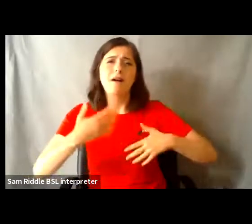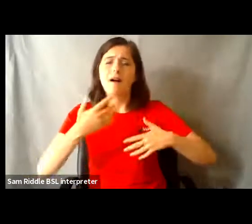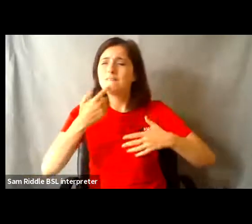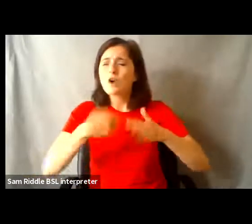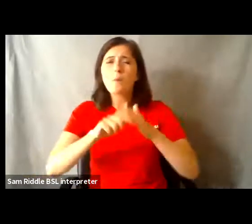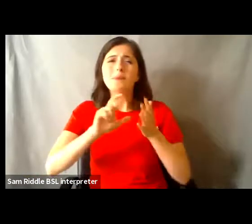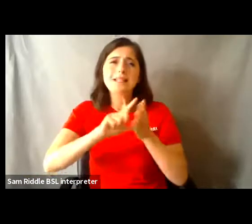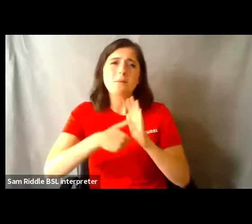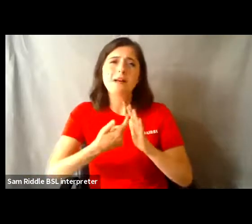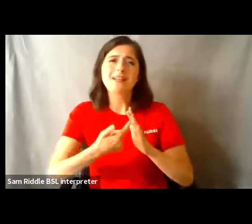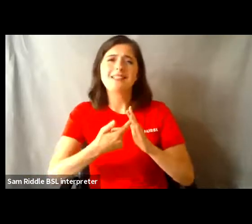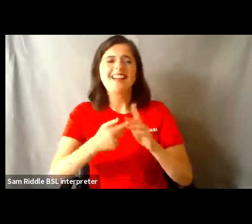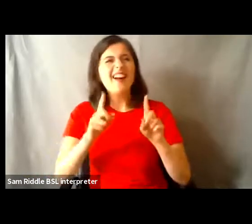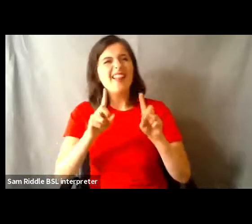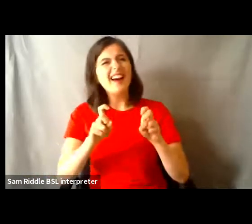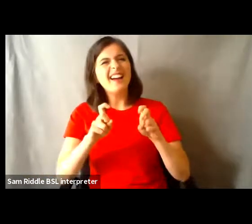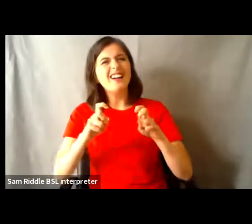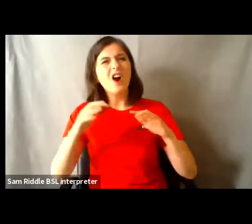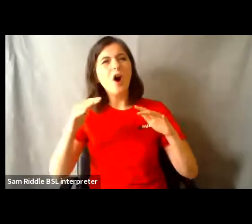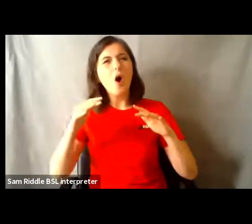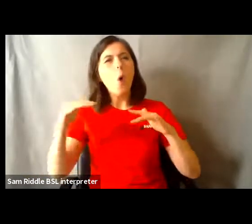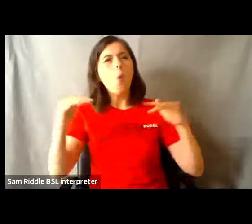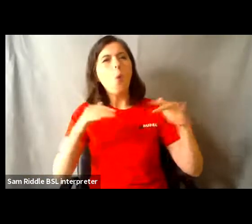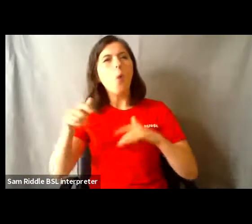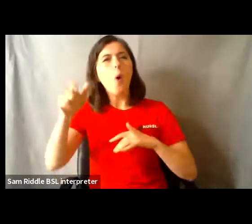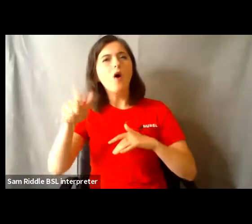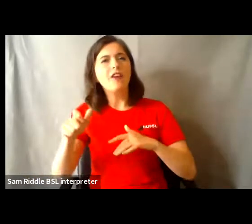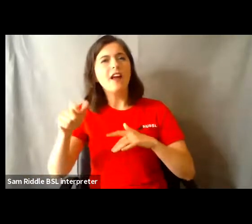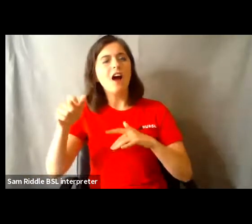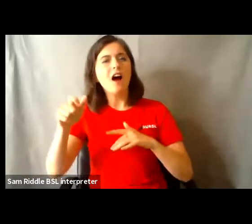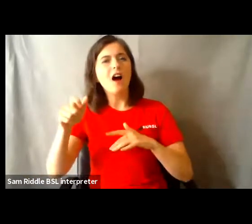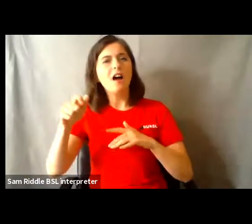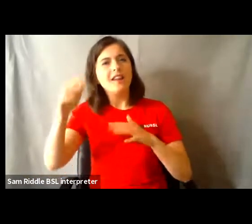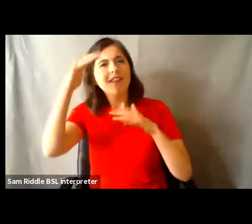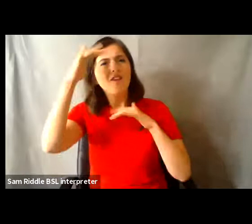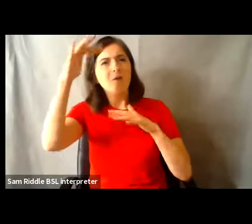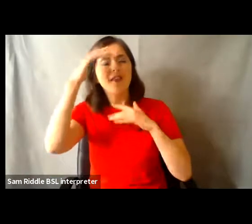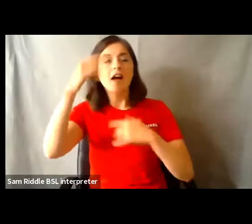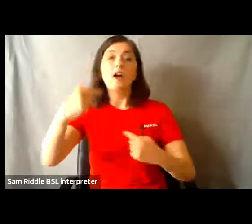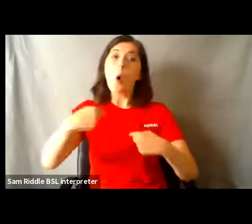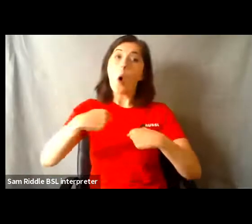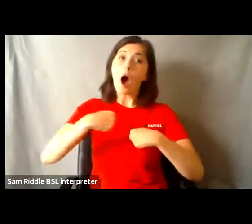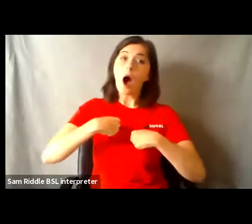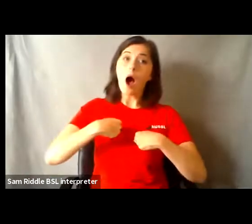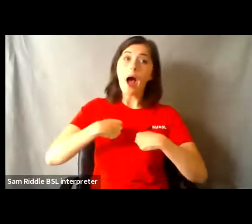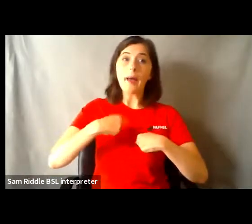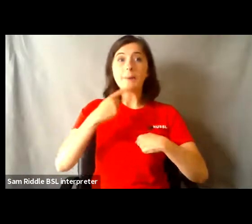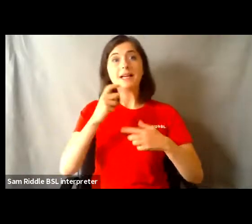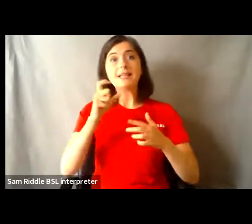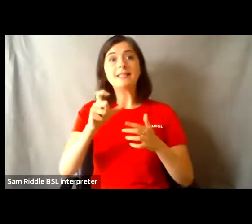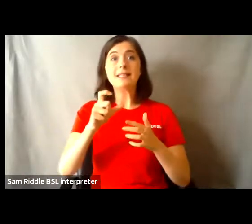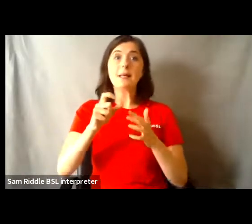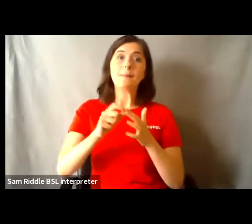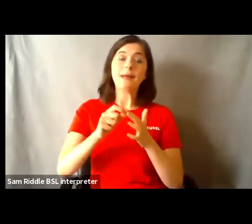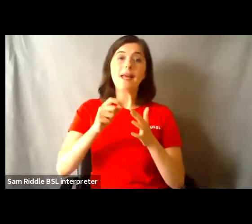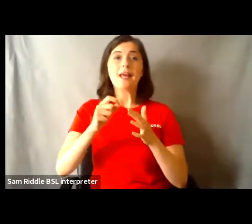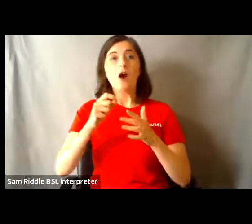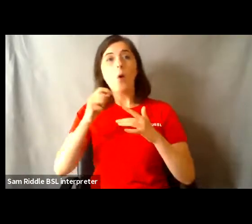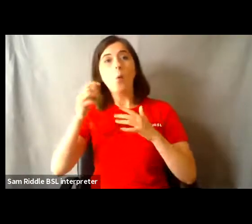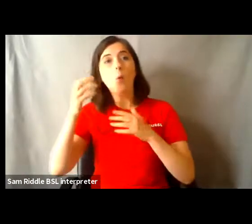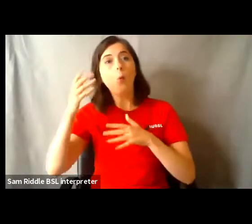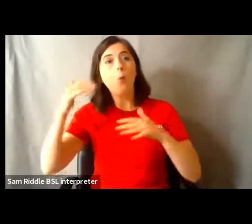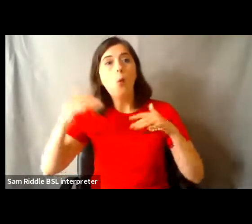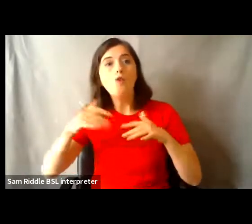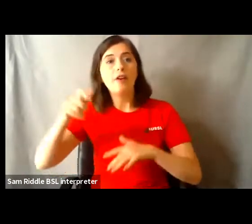For example, I'm a CP warrior fighting against cerebral palsy. I get the impression that communication aid using